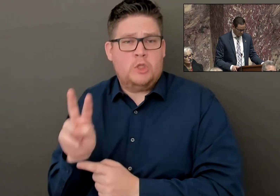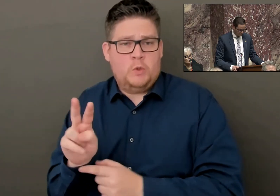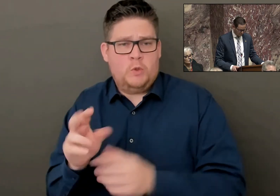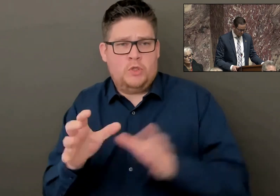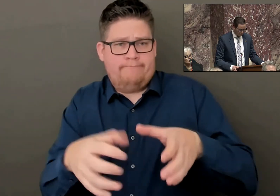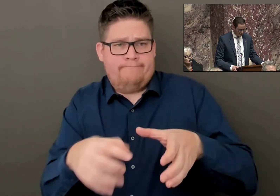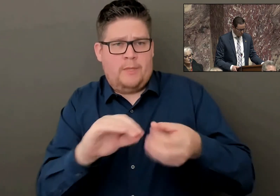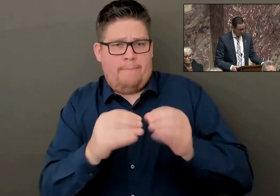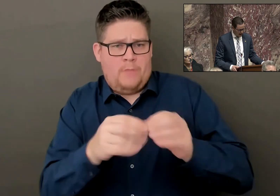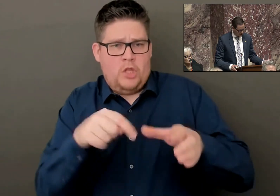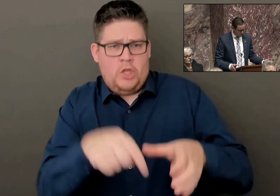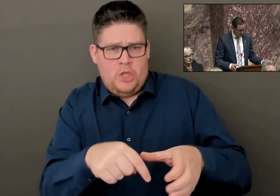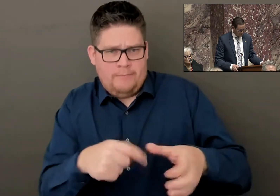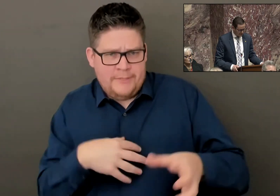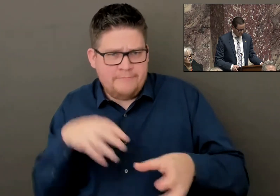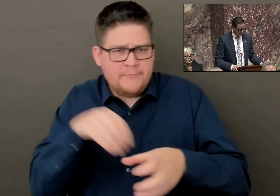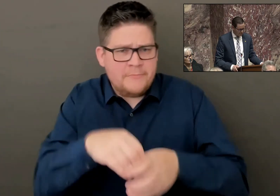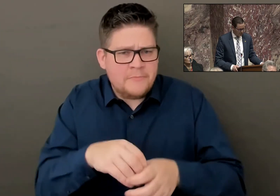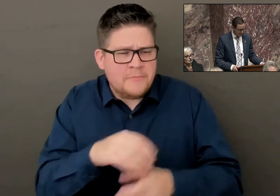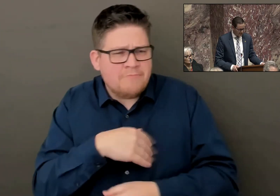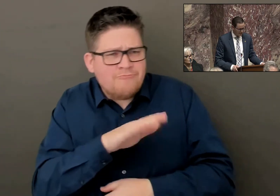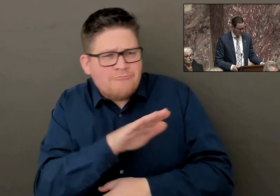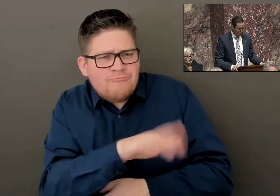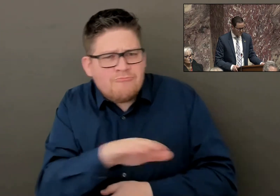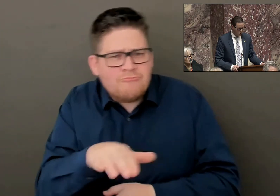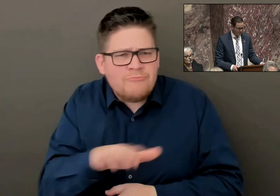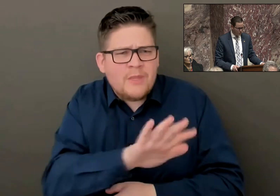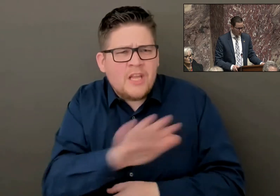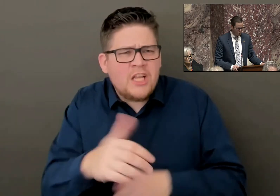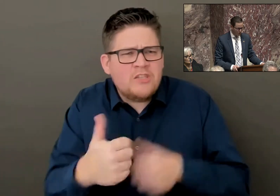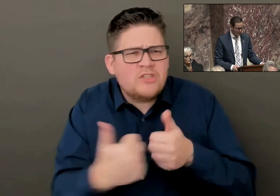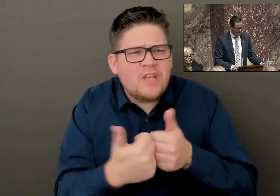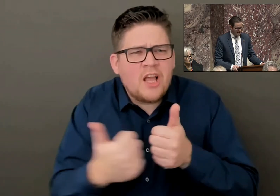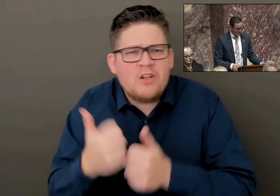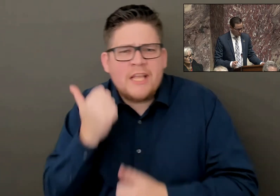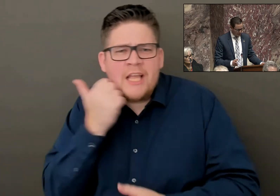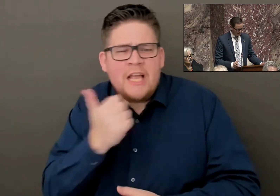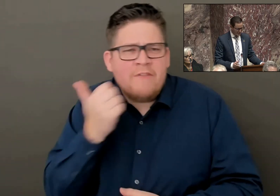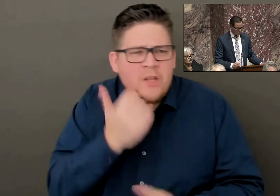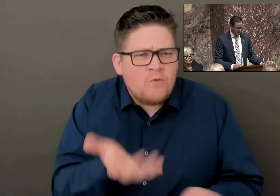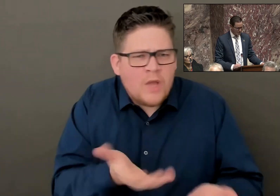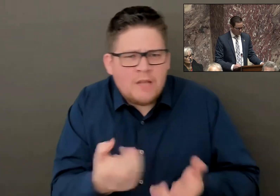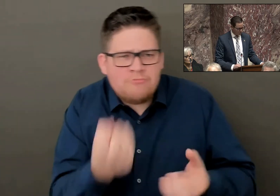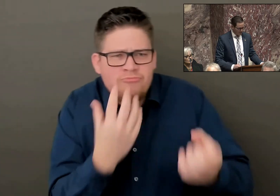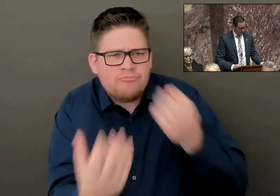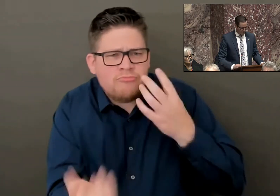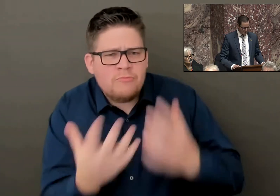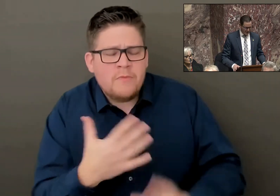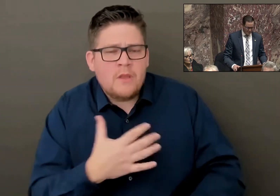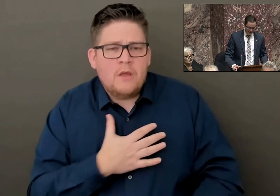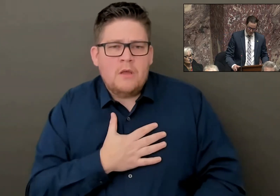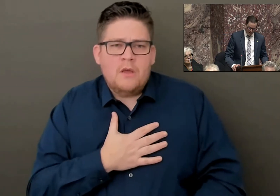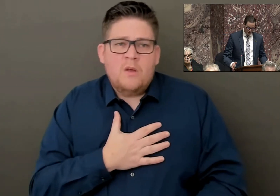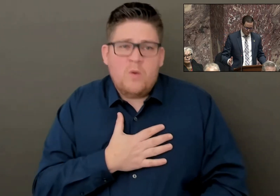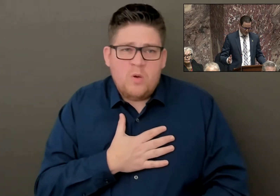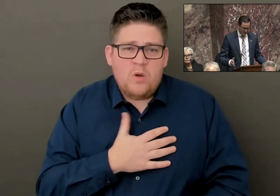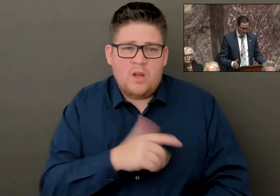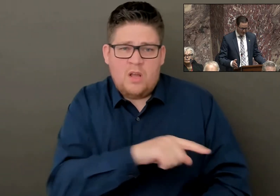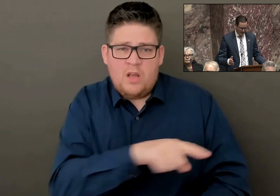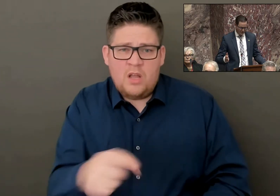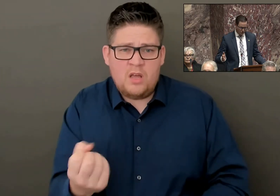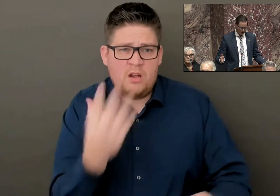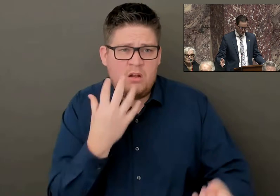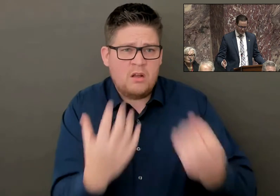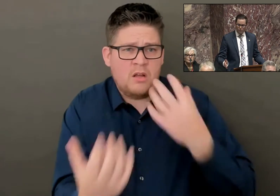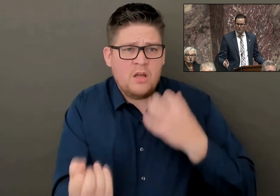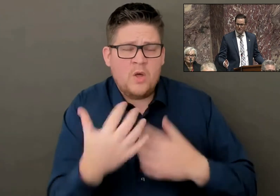out. I was reminded of the complexities of responding to a call as quickly as possible, from the time dispatchers receive it